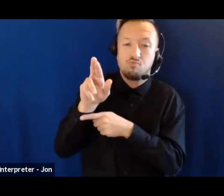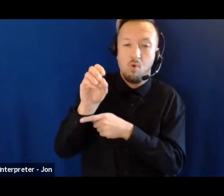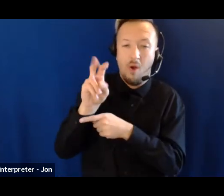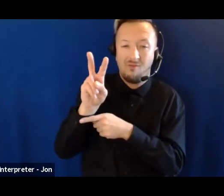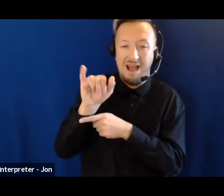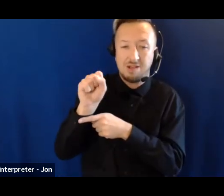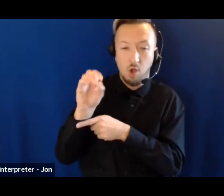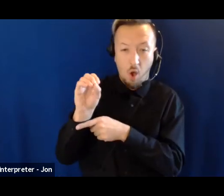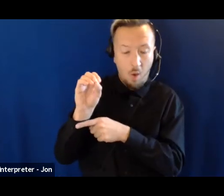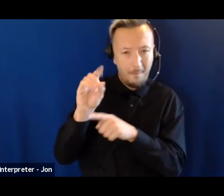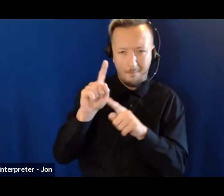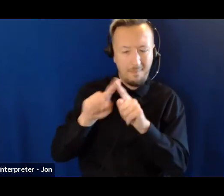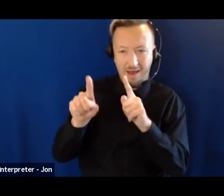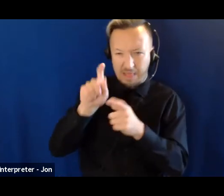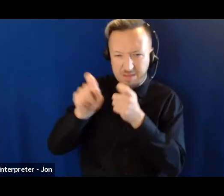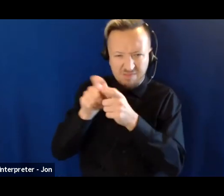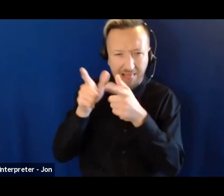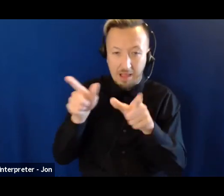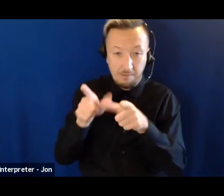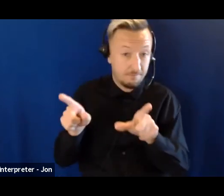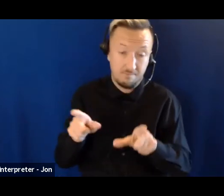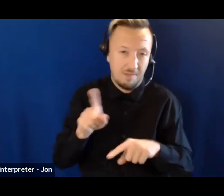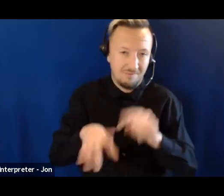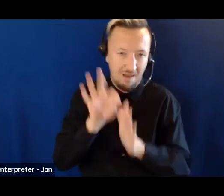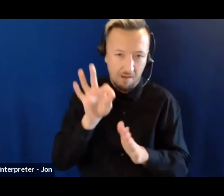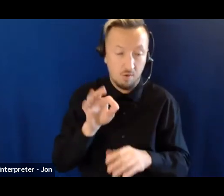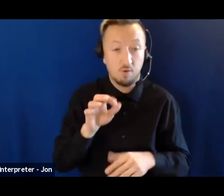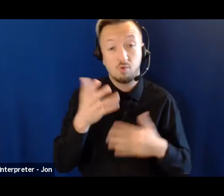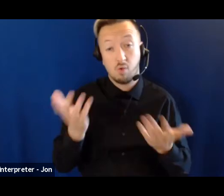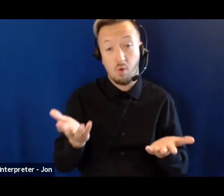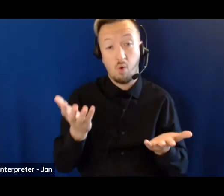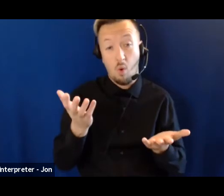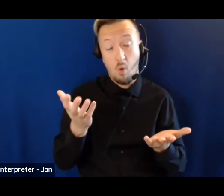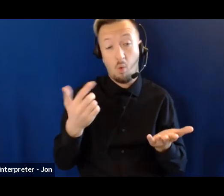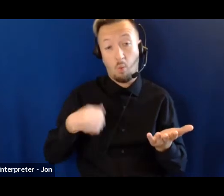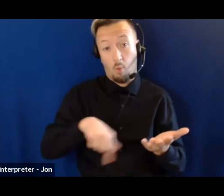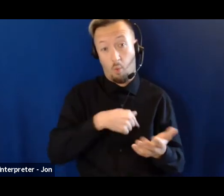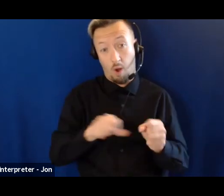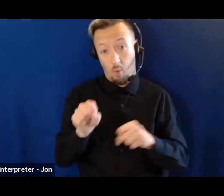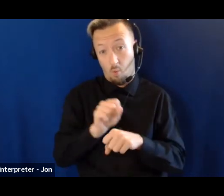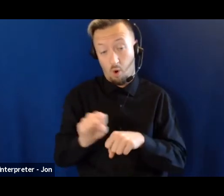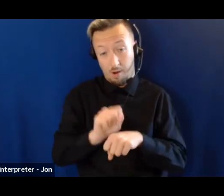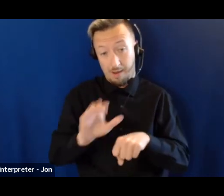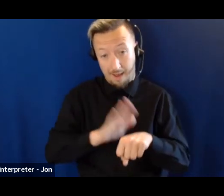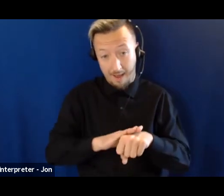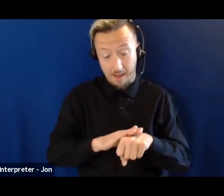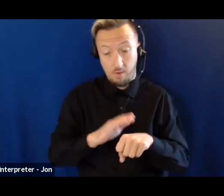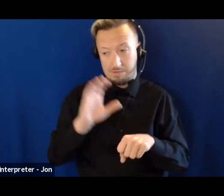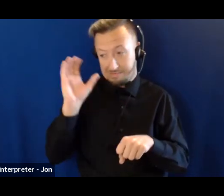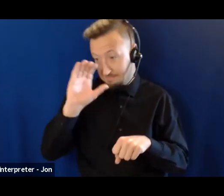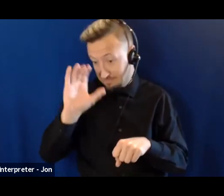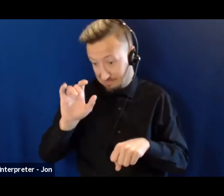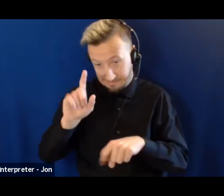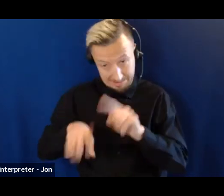language. Yeah, I'm going to have to say, we're working on it. We're going to look and see if we can find it. If